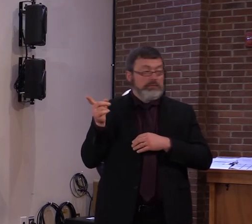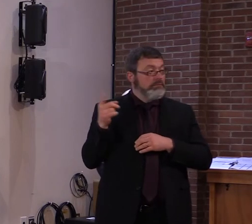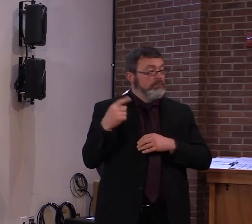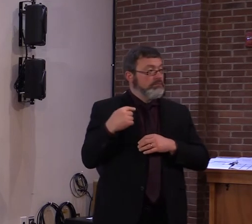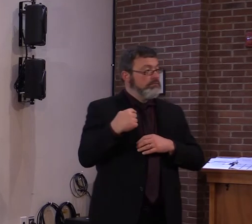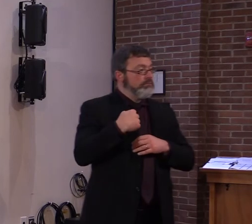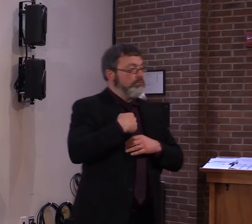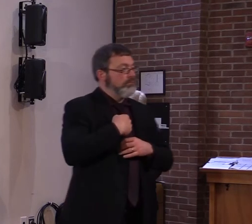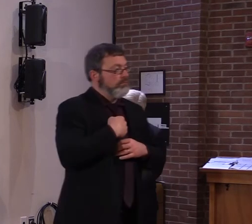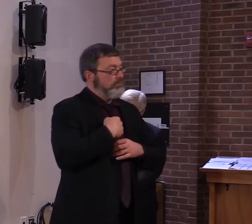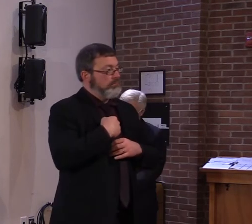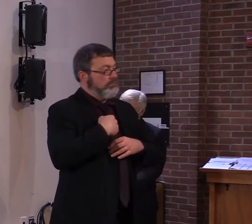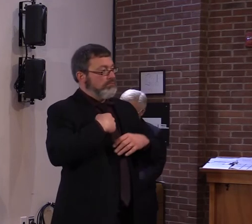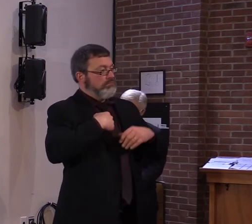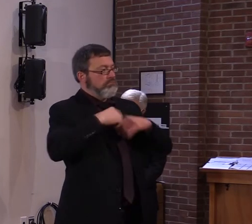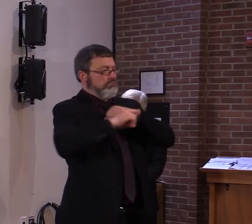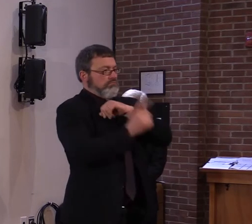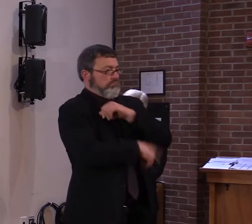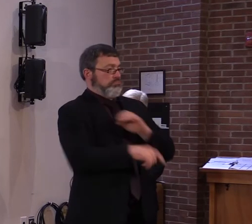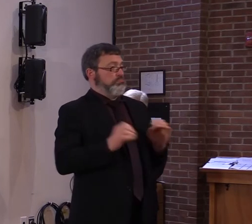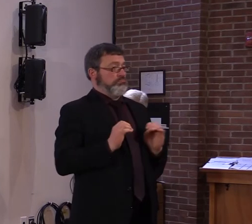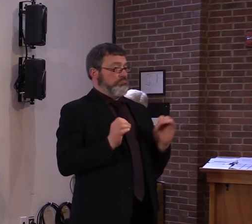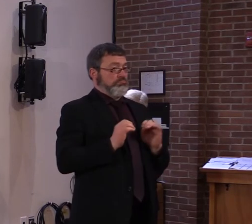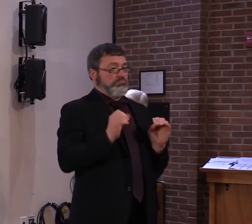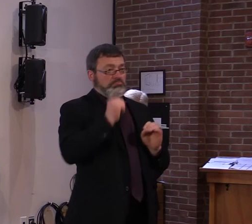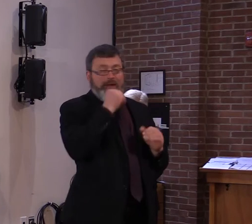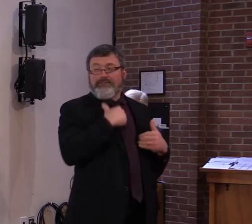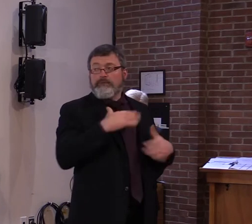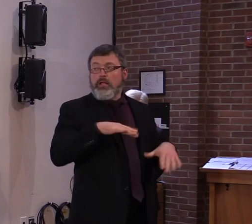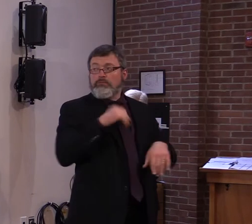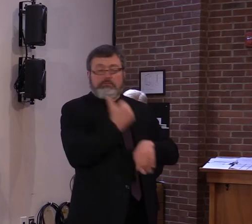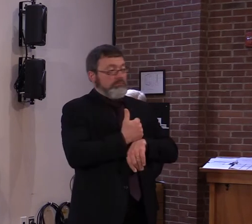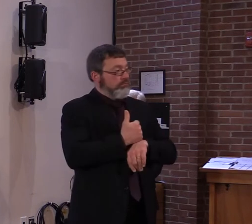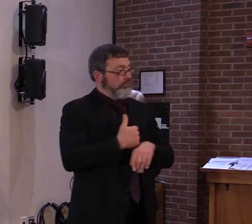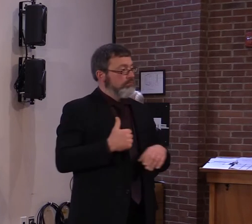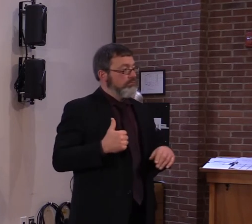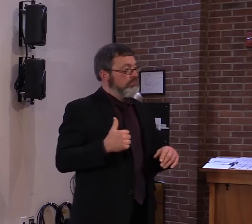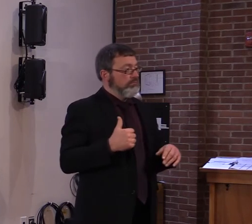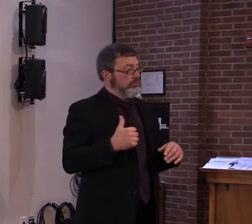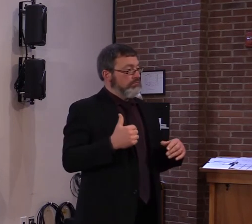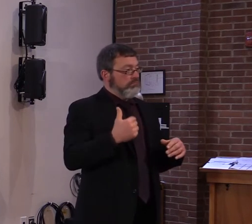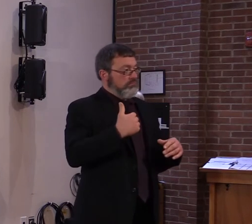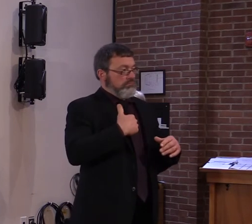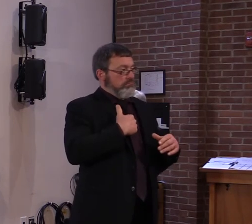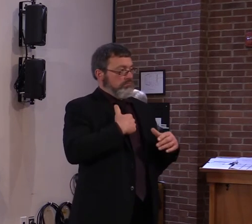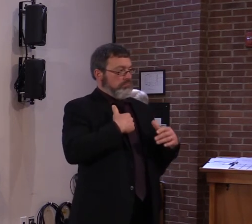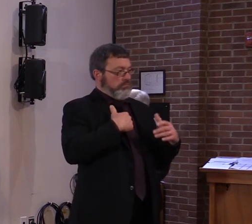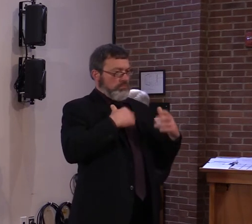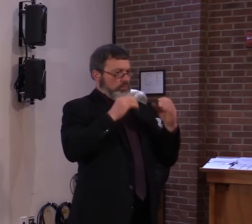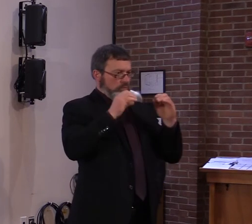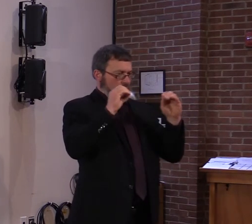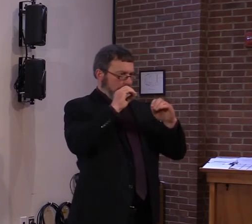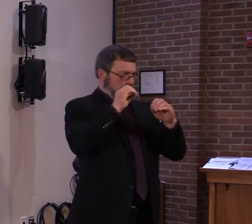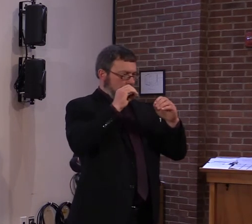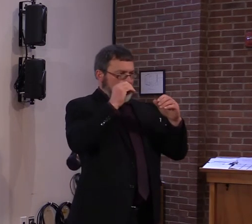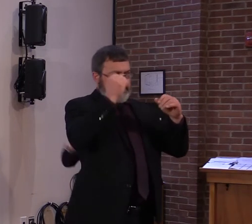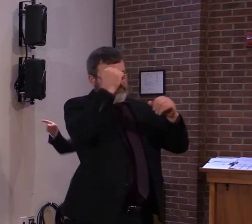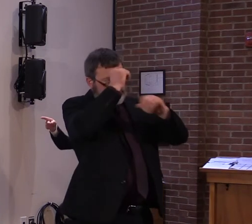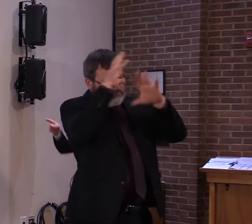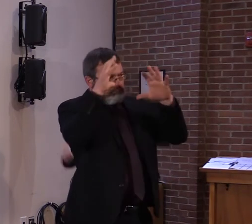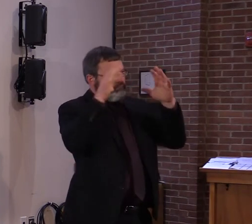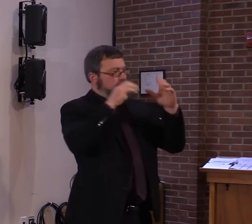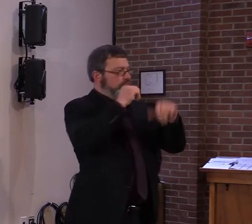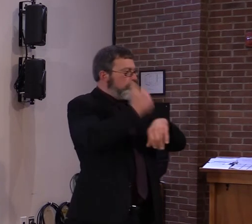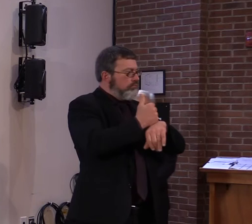not put a penalty. We haven't issued any fine structure if you're not adhering to the